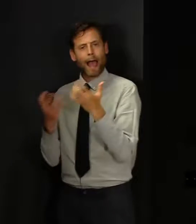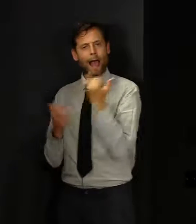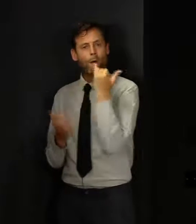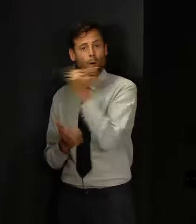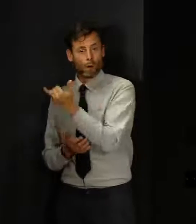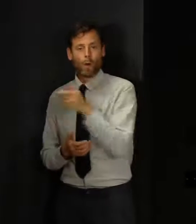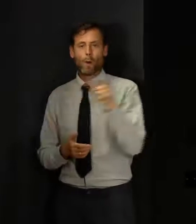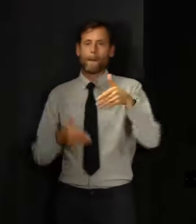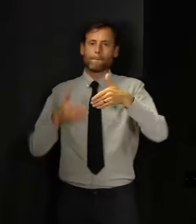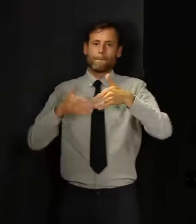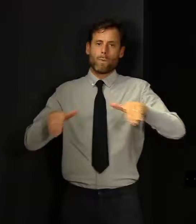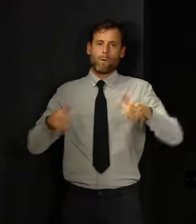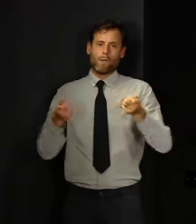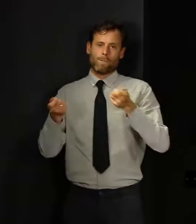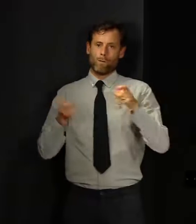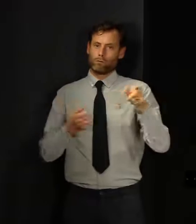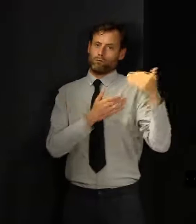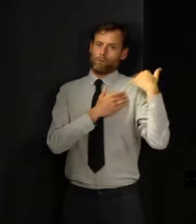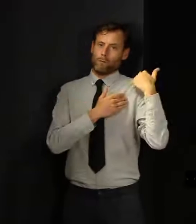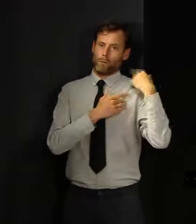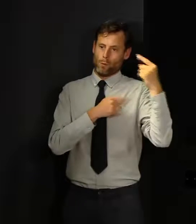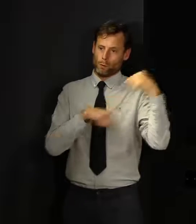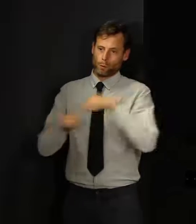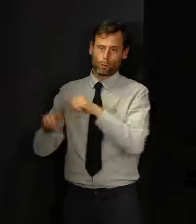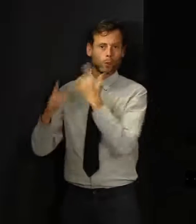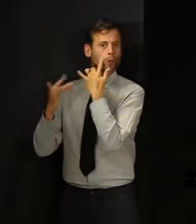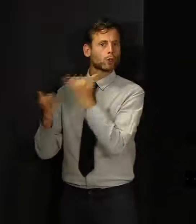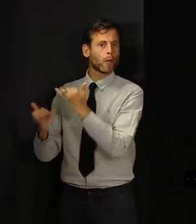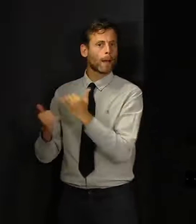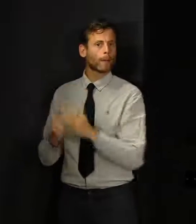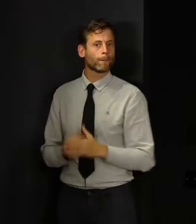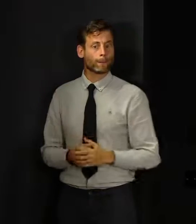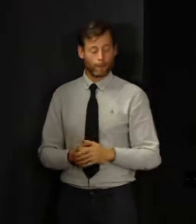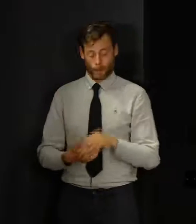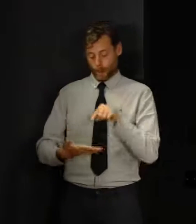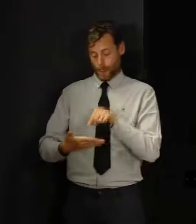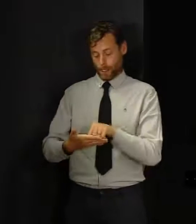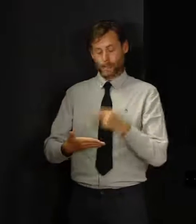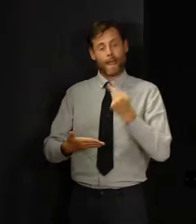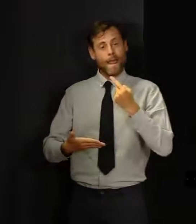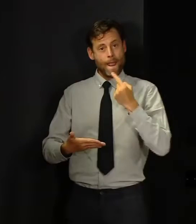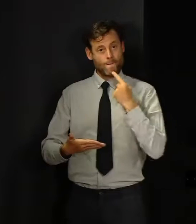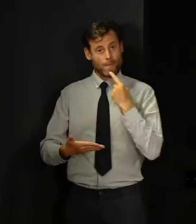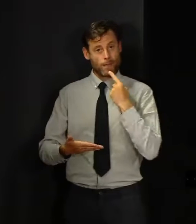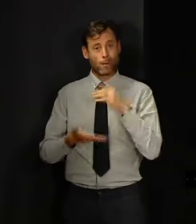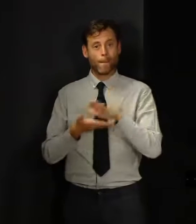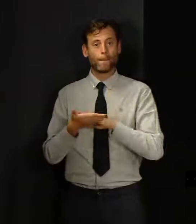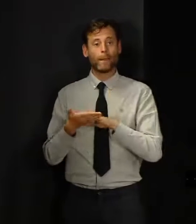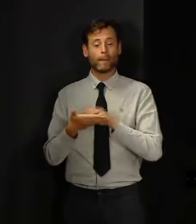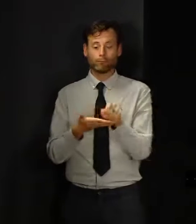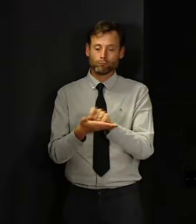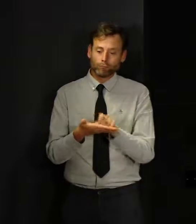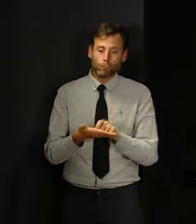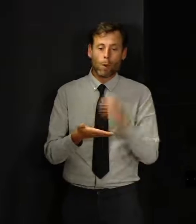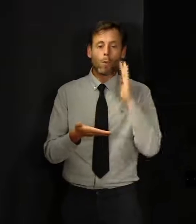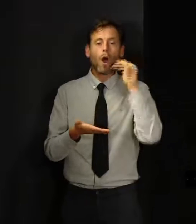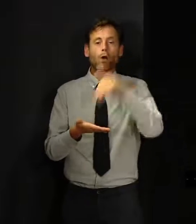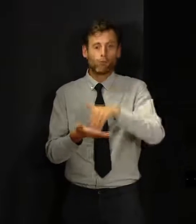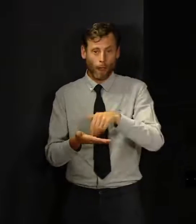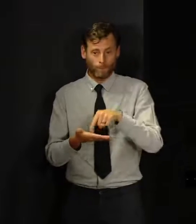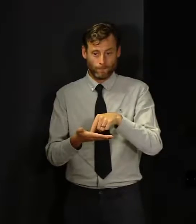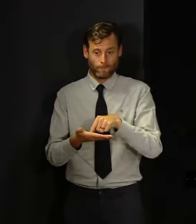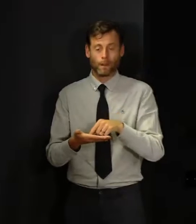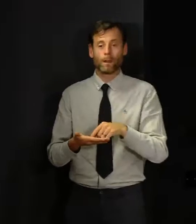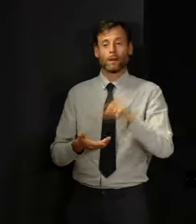spot checks. The information provided by travellers will be used to allow for some of those arriving into Scotland to be